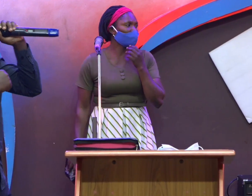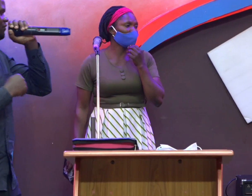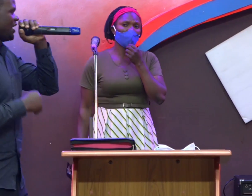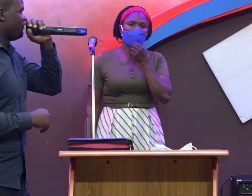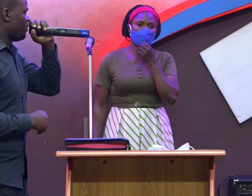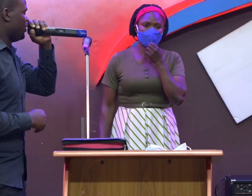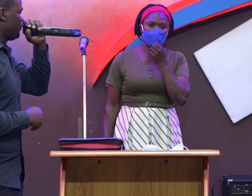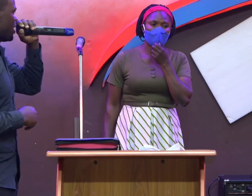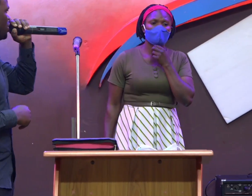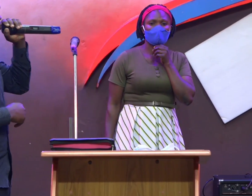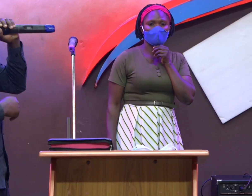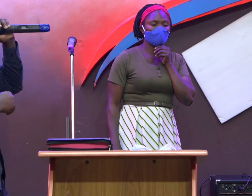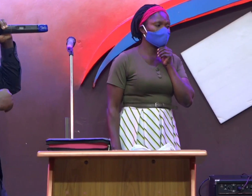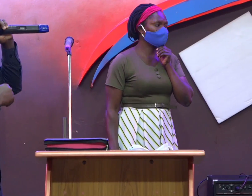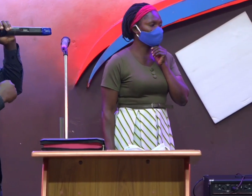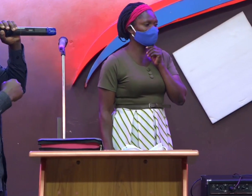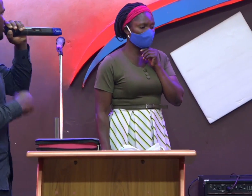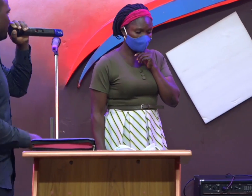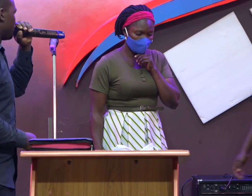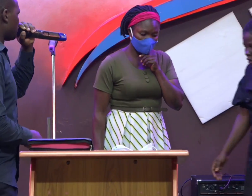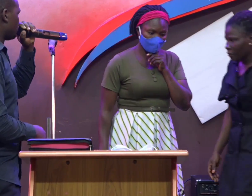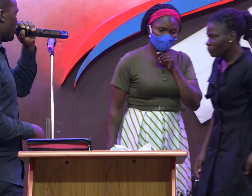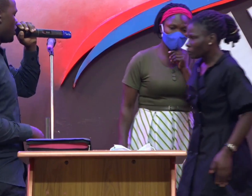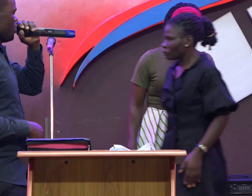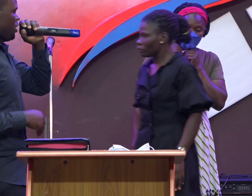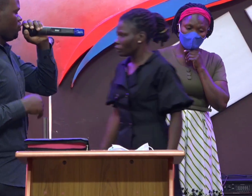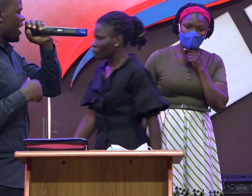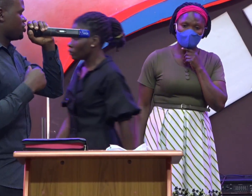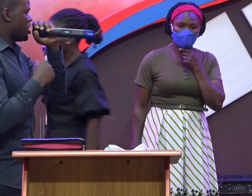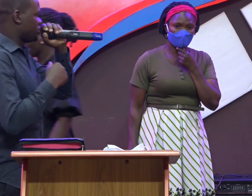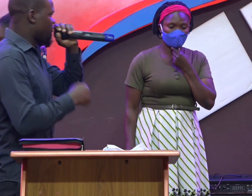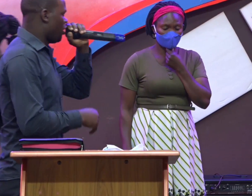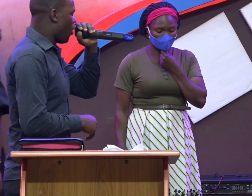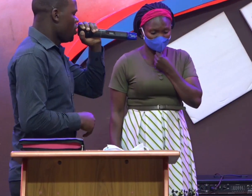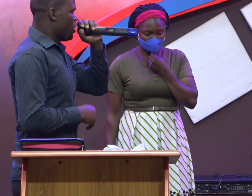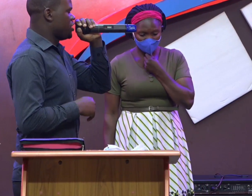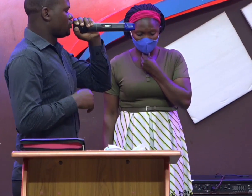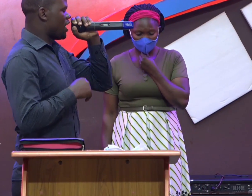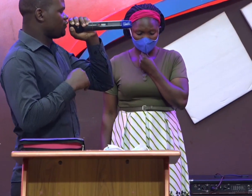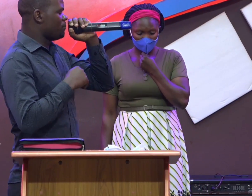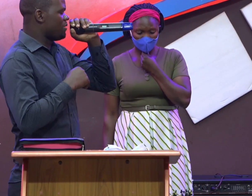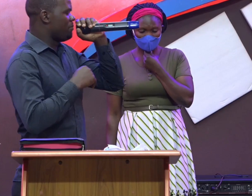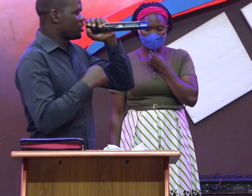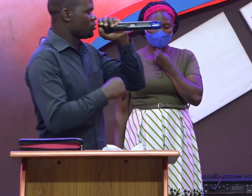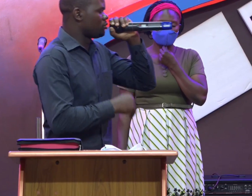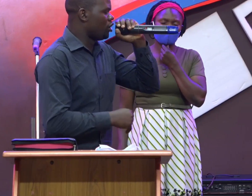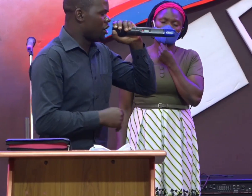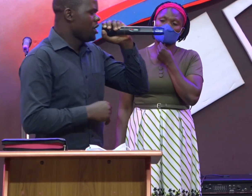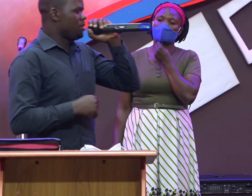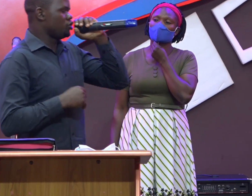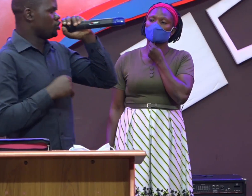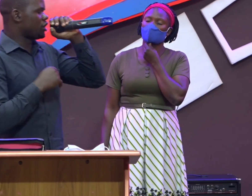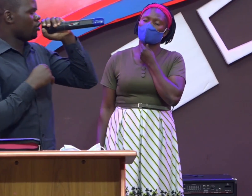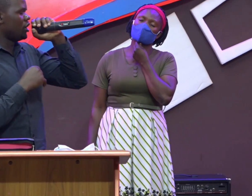we may live a life of difference. We may live this place, Heavenly King of Glory. When we are changed, Heavenly Lord, when you are transformed, Heavenly King of